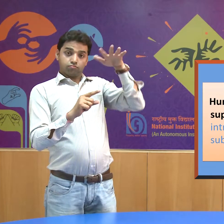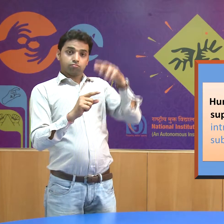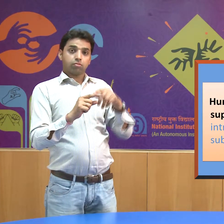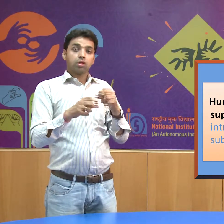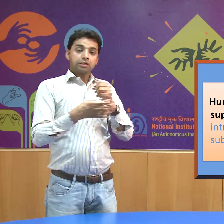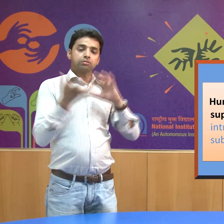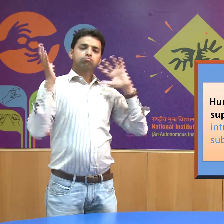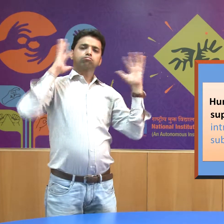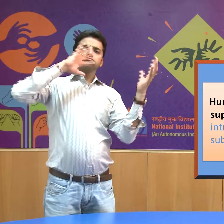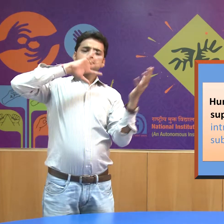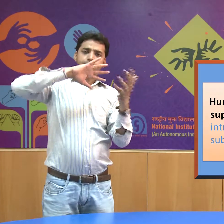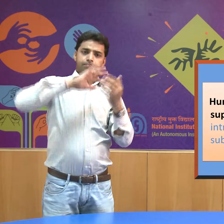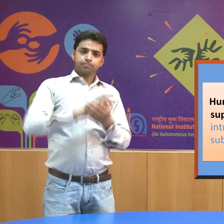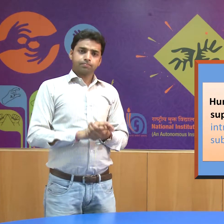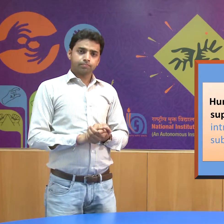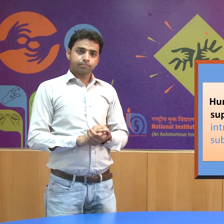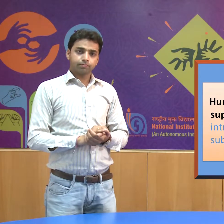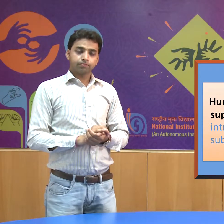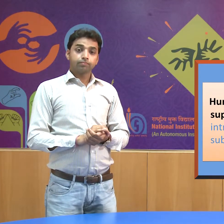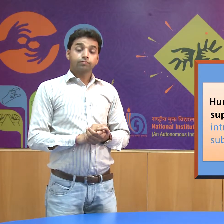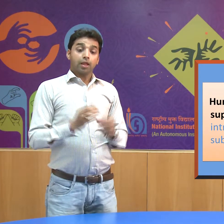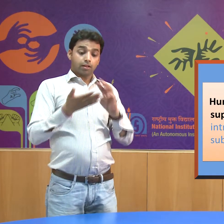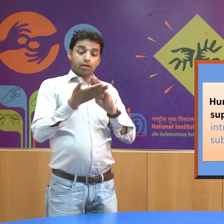geography at the madrasa in Delhi.